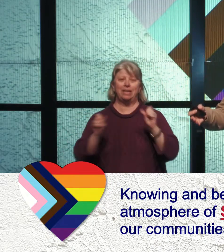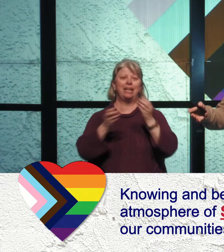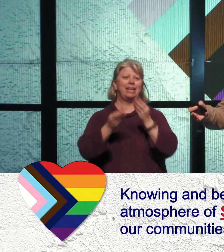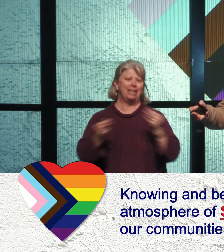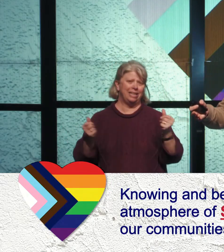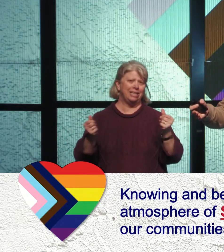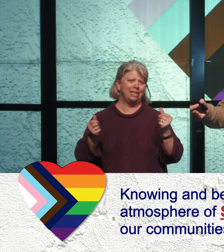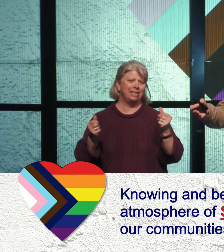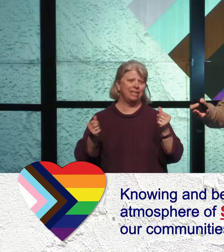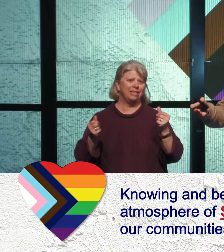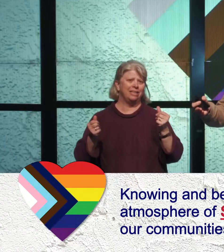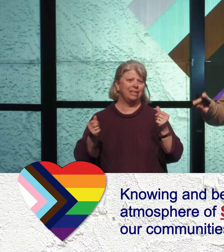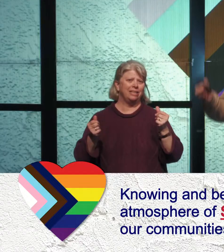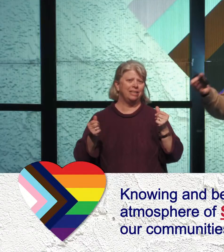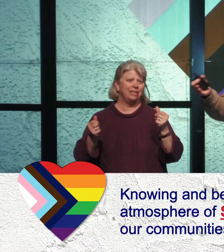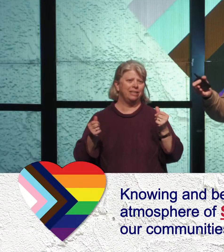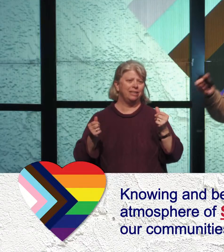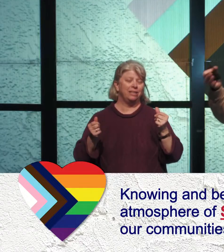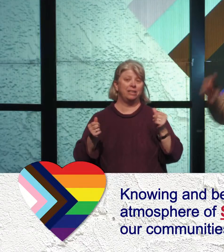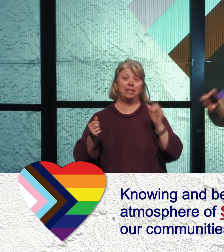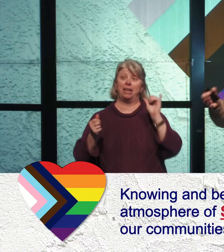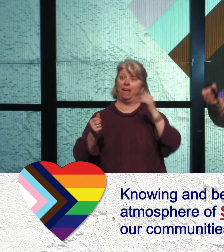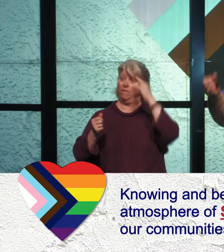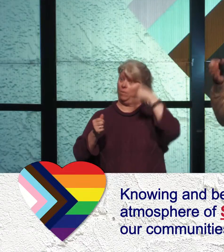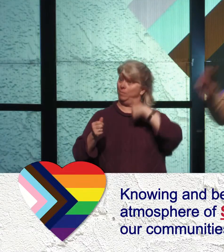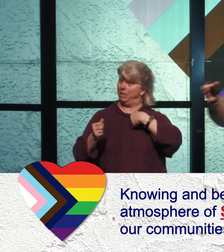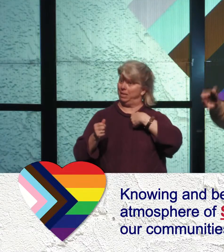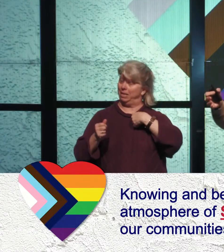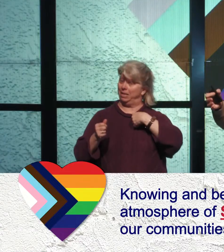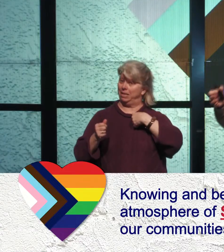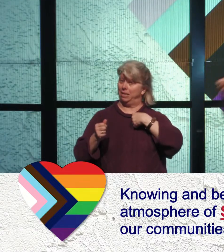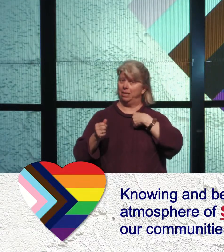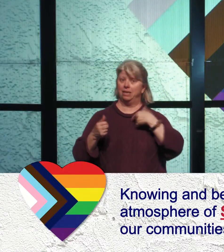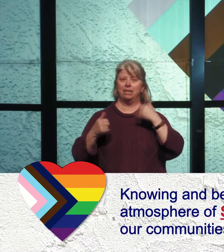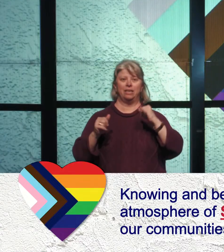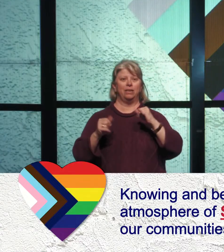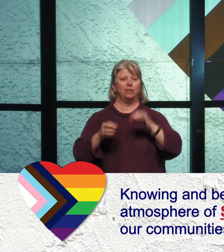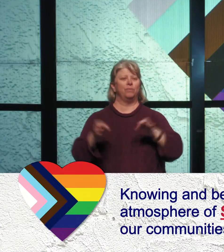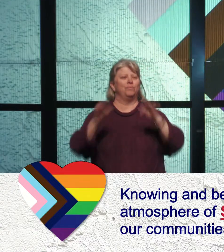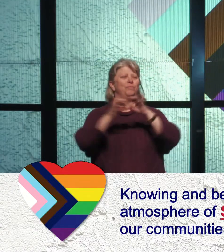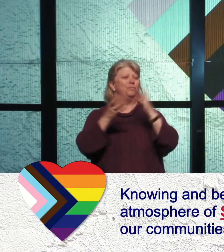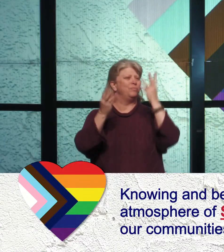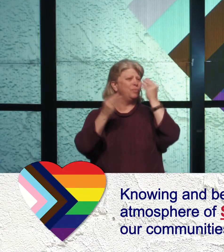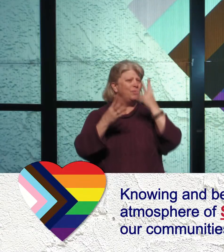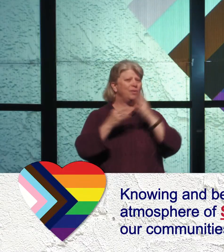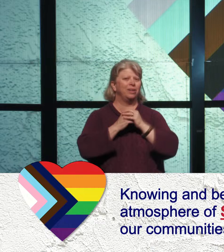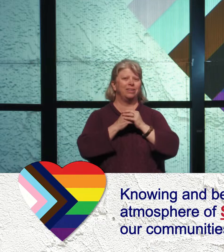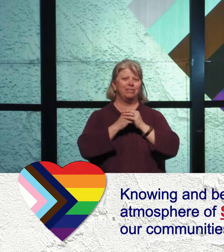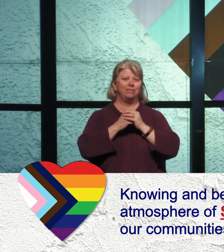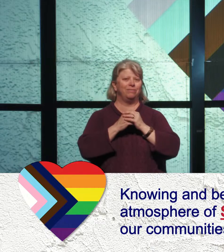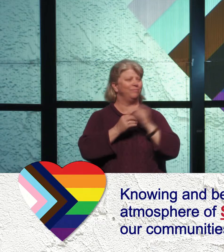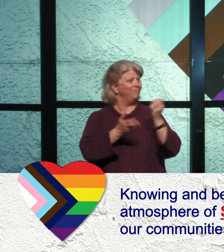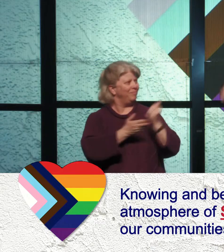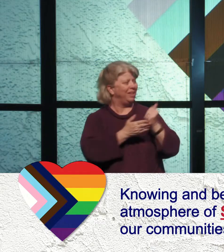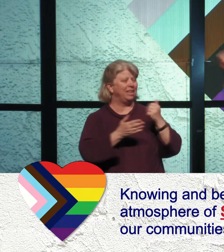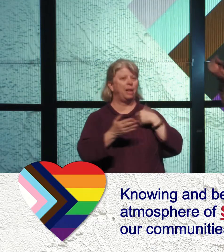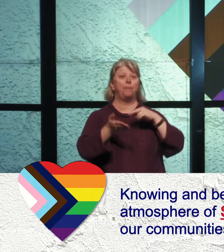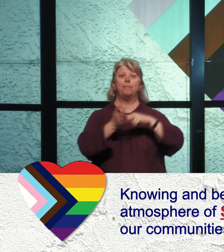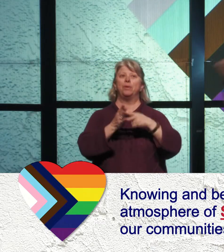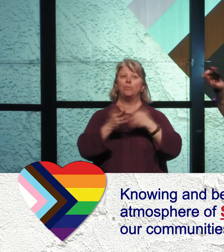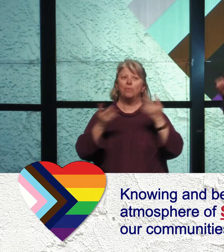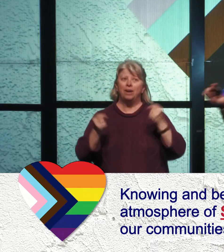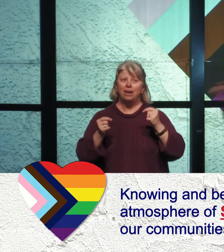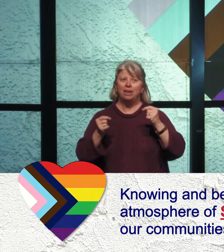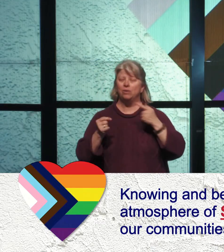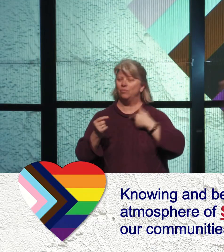healing. And that, to me, is the win. Like, that's beautiful. And so that means we have to